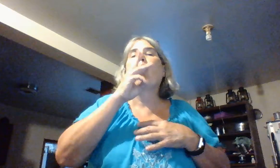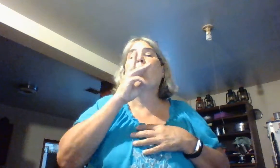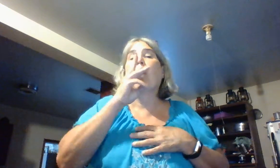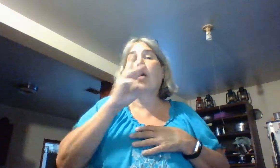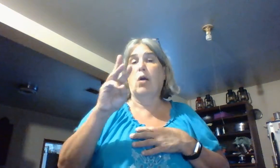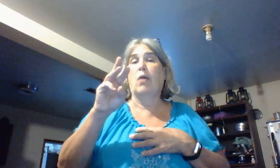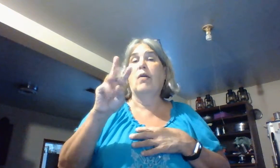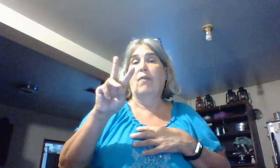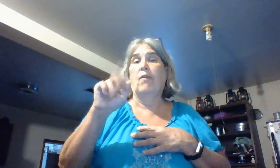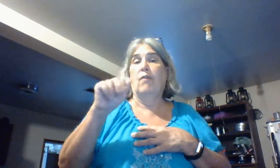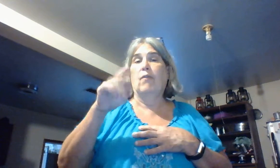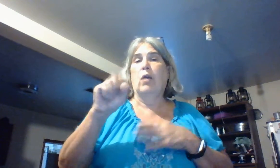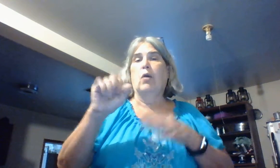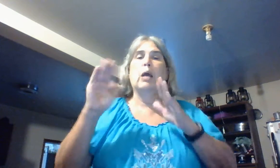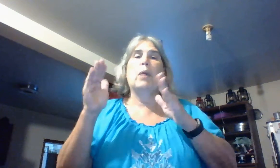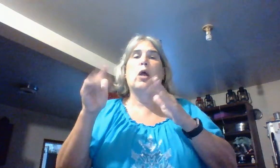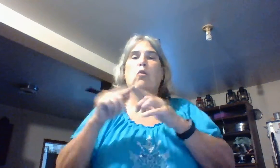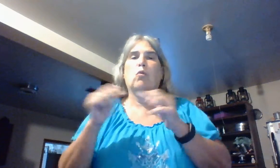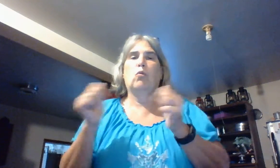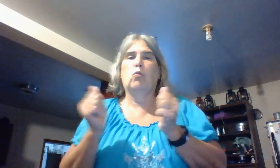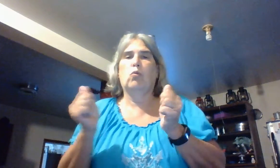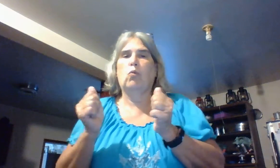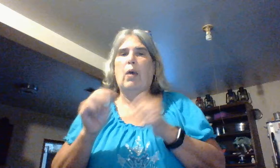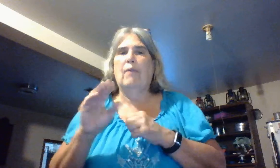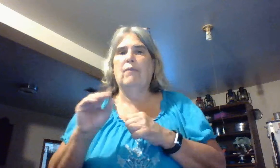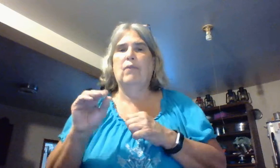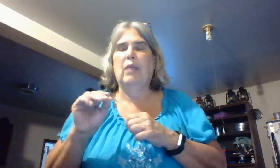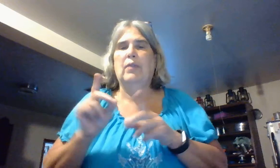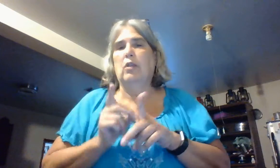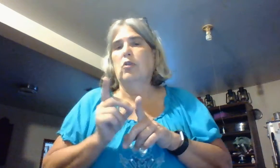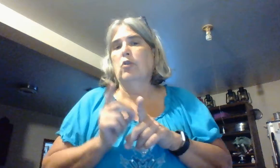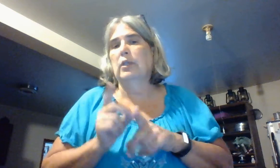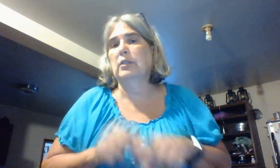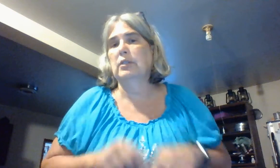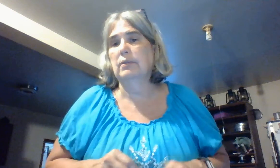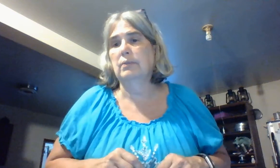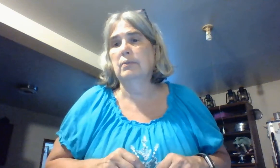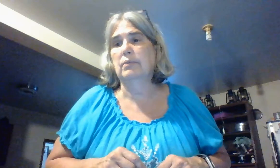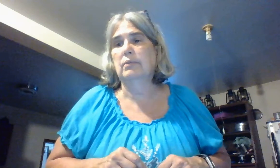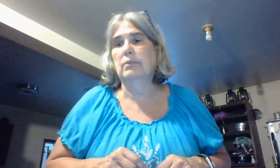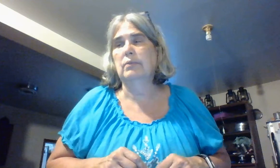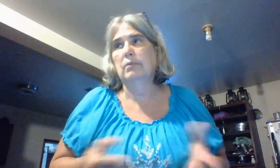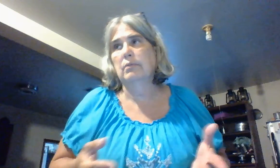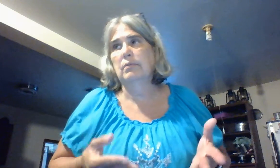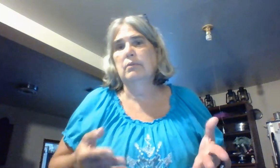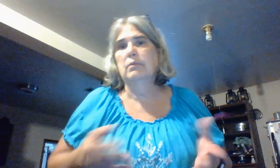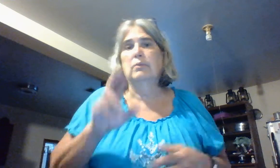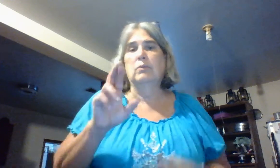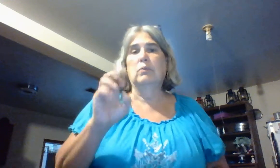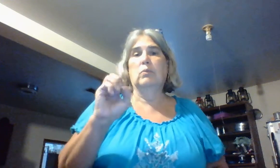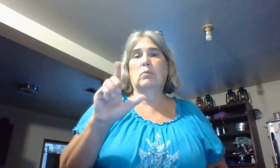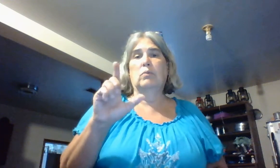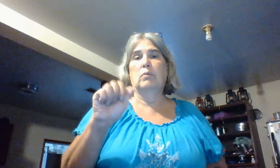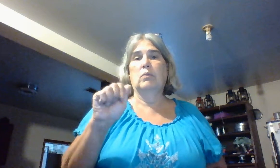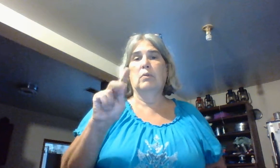degrees. Because there's more space between the particles. Now, with relative humidity, what this is telling